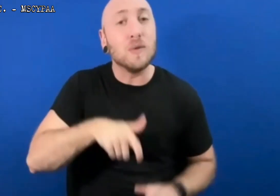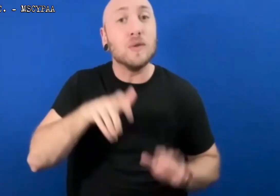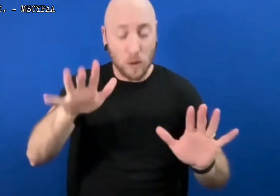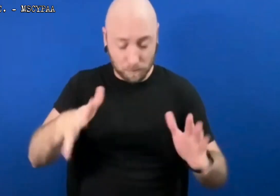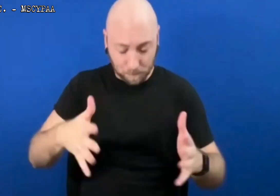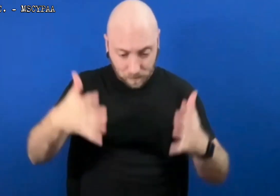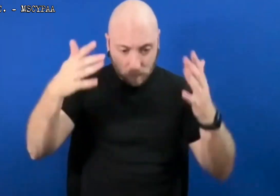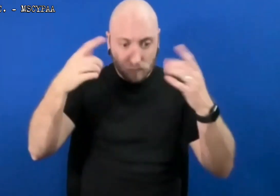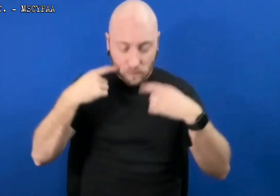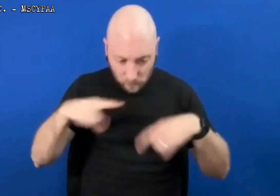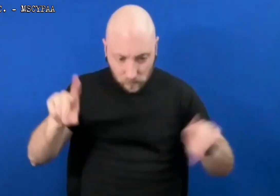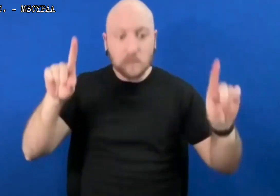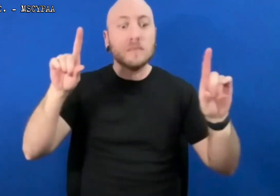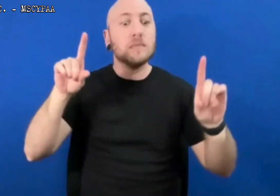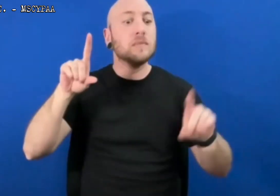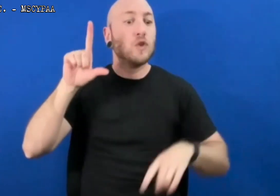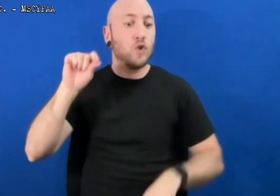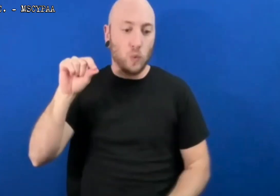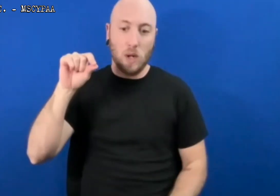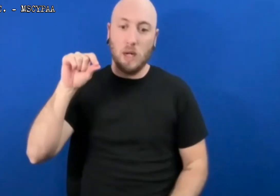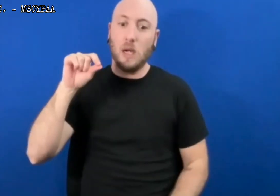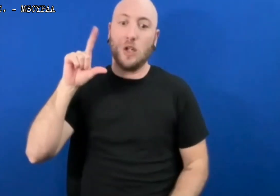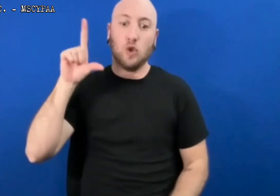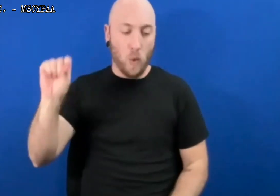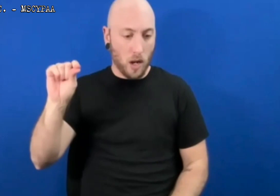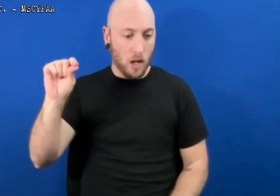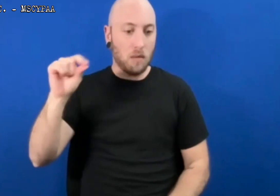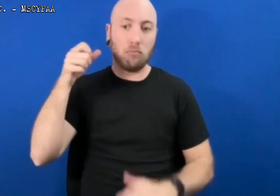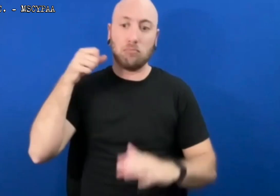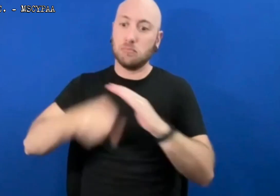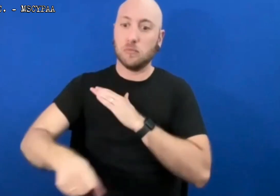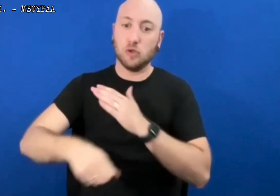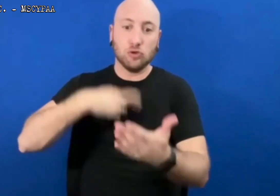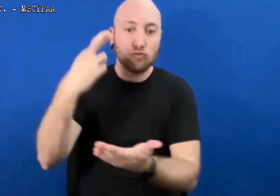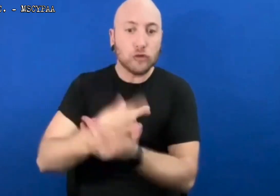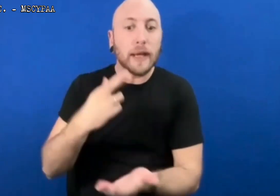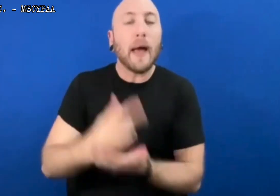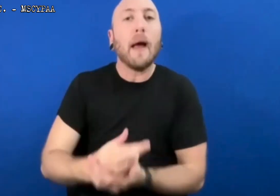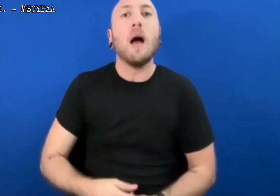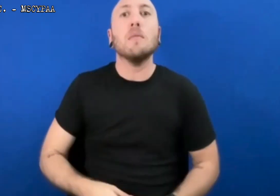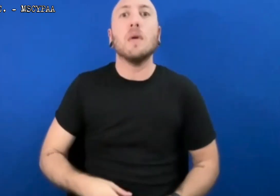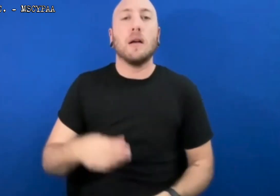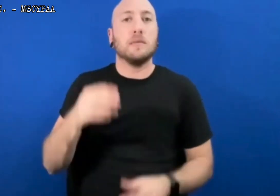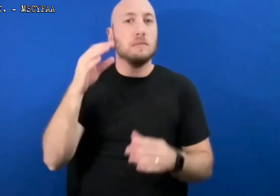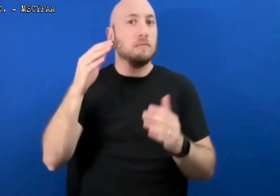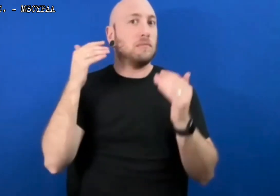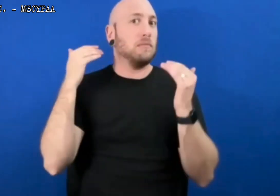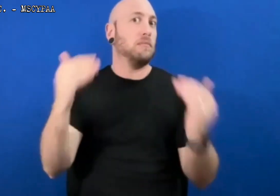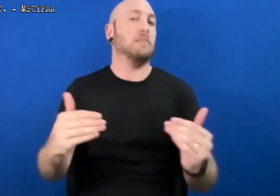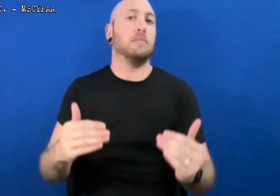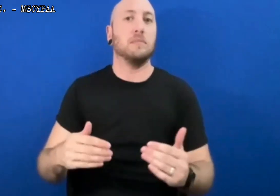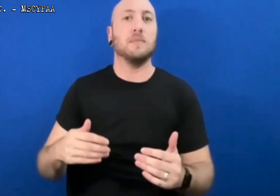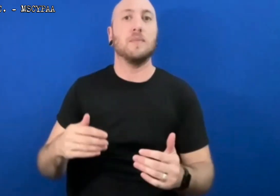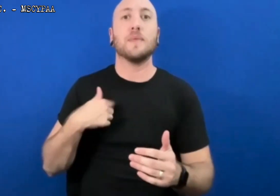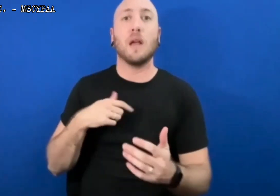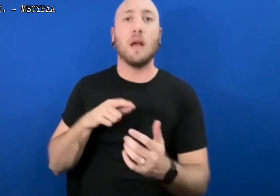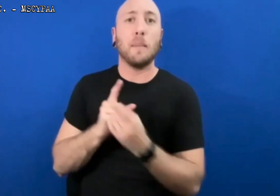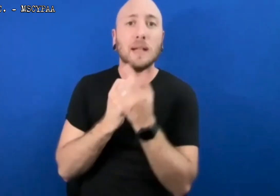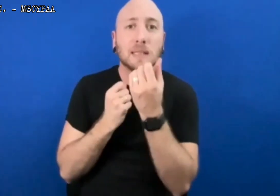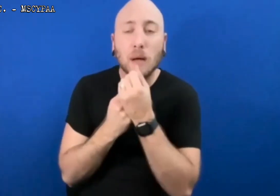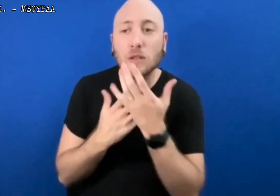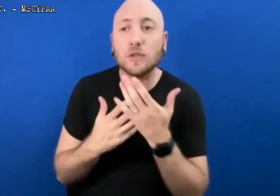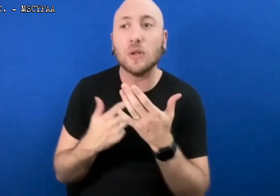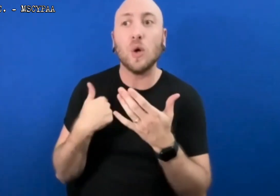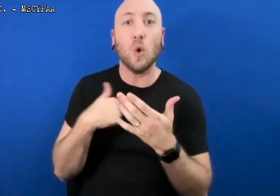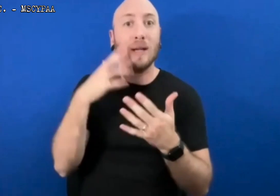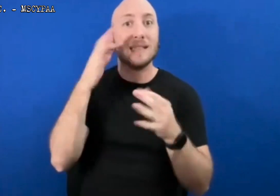time. I got out, I started meeting with my sponsor weekly. We were on Zoom meetings, we were hosting Zoom meetings. I continued